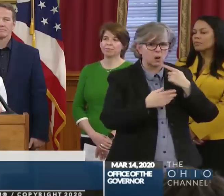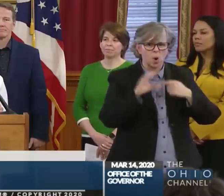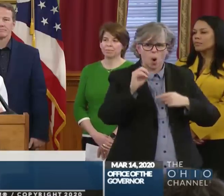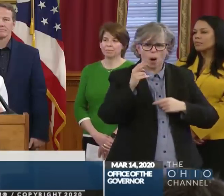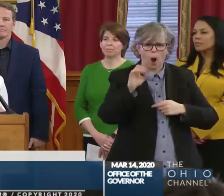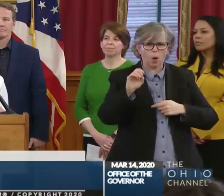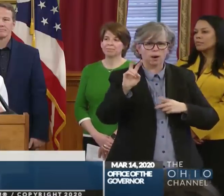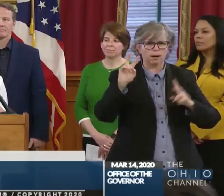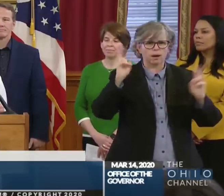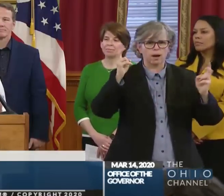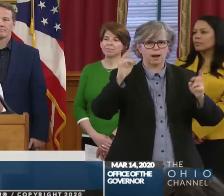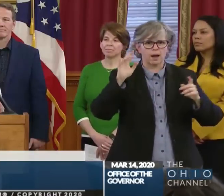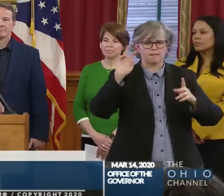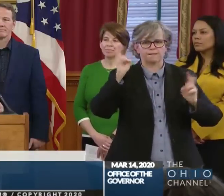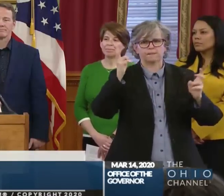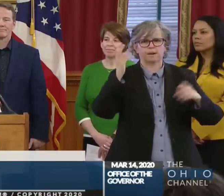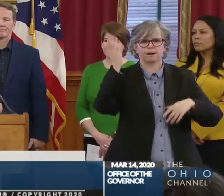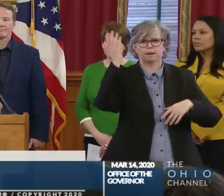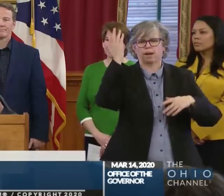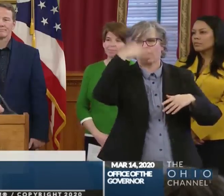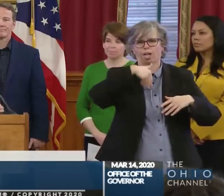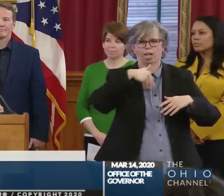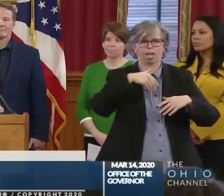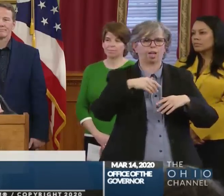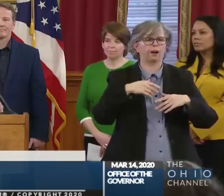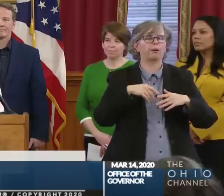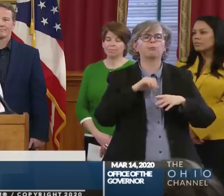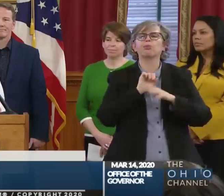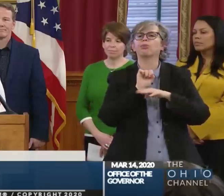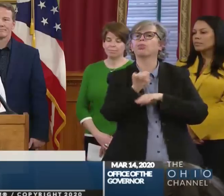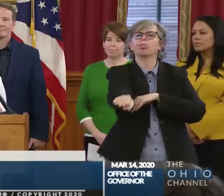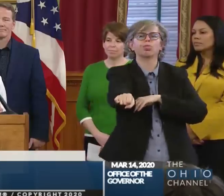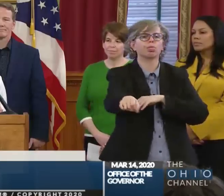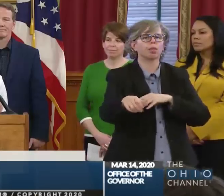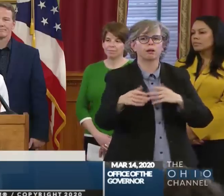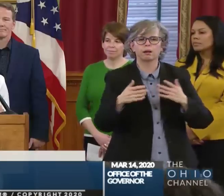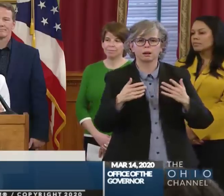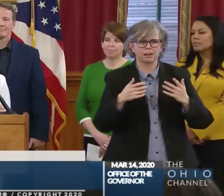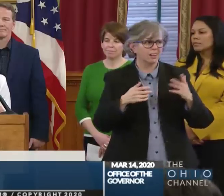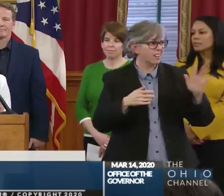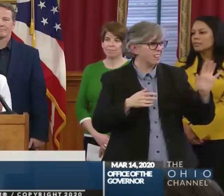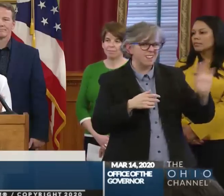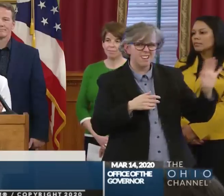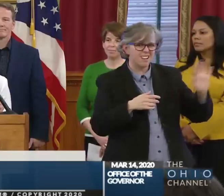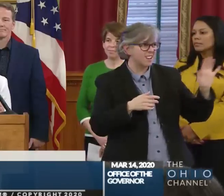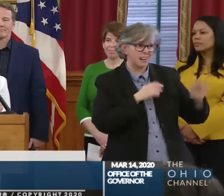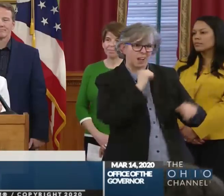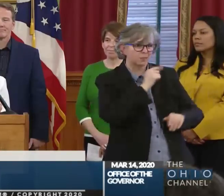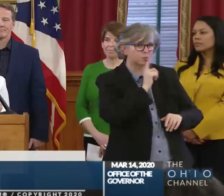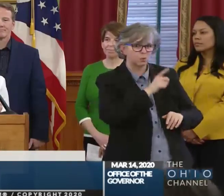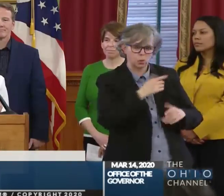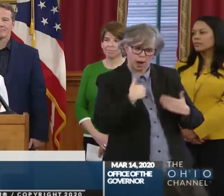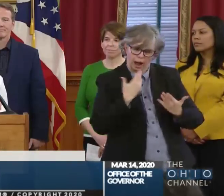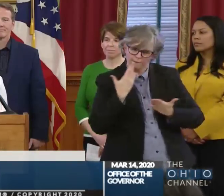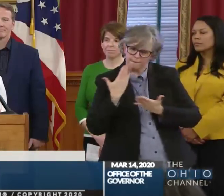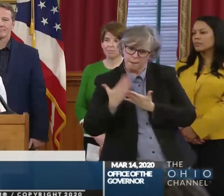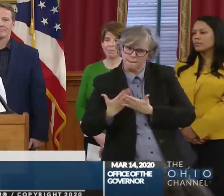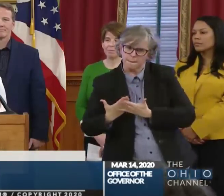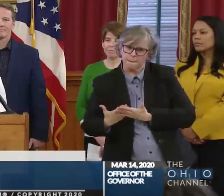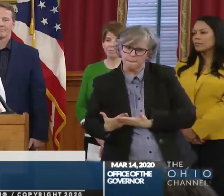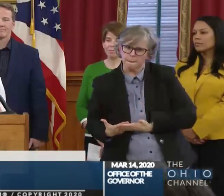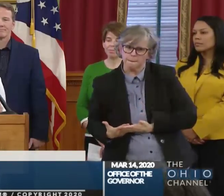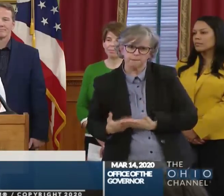have science behind us. We have pandemic plans, but we are now approaching that upsurge, and we